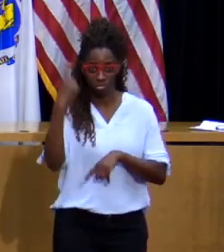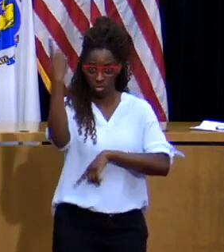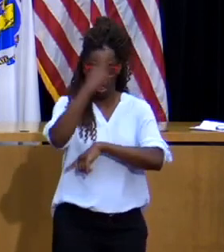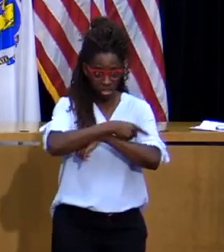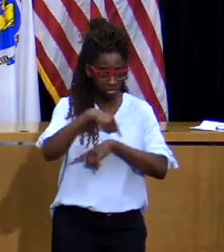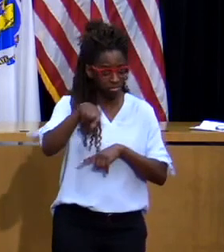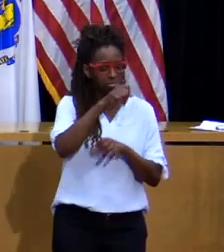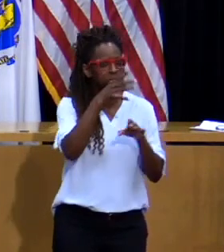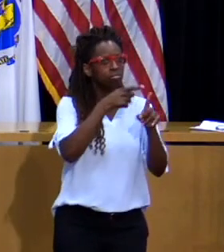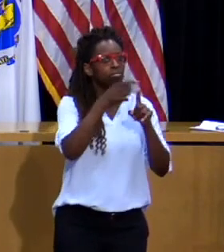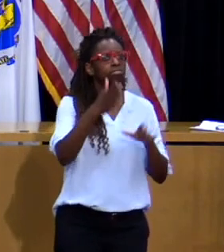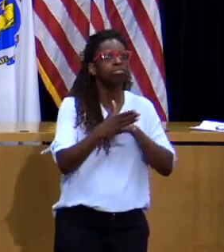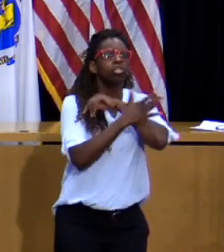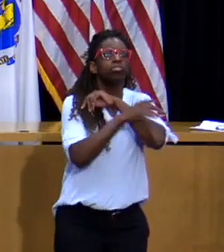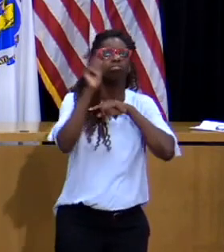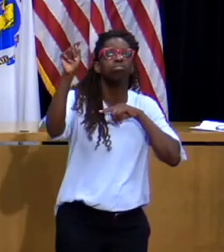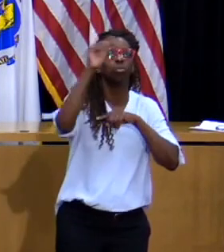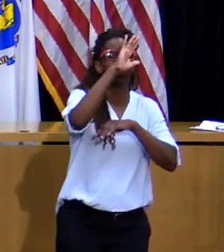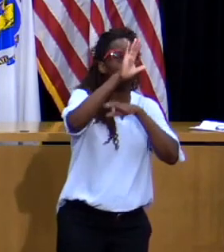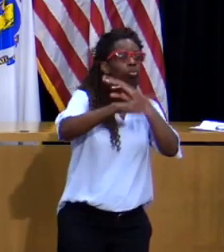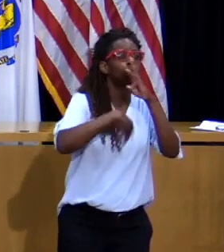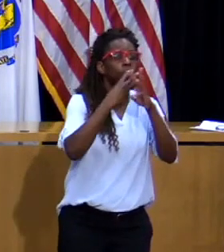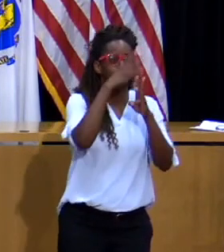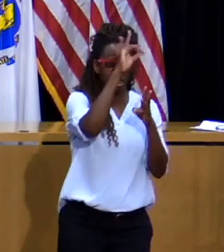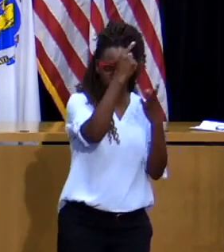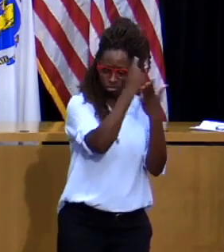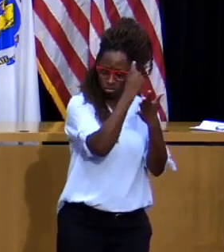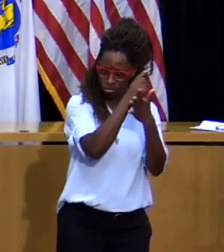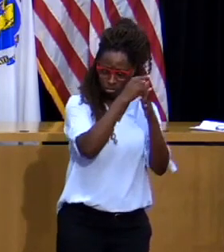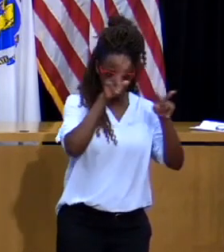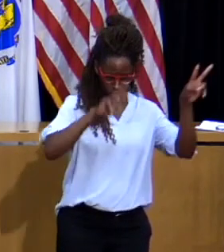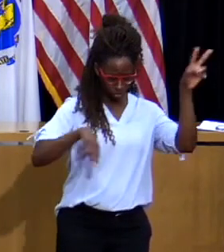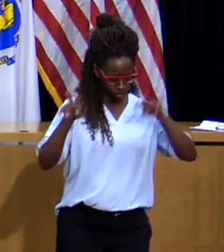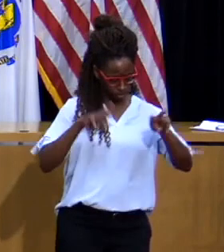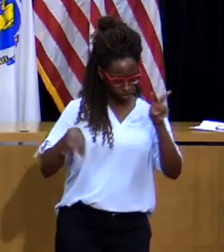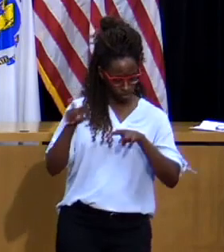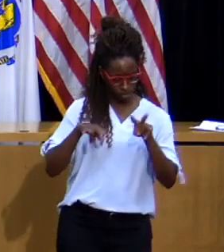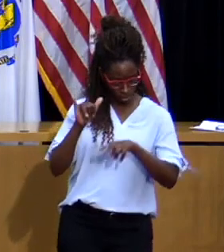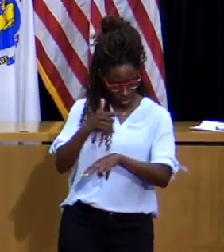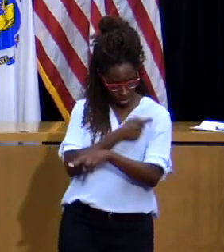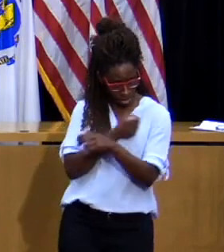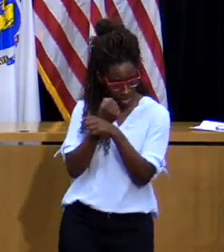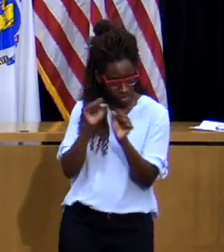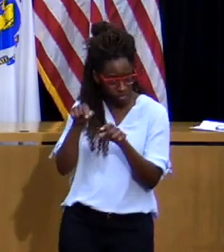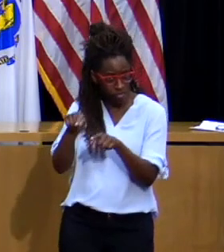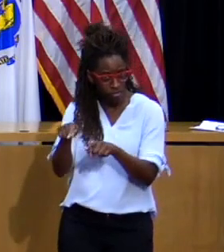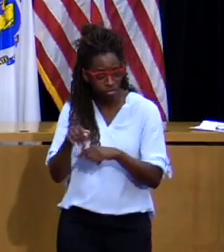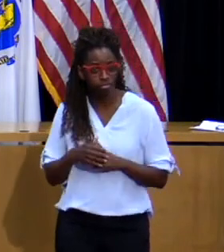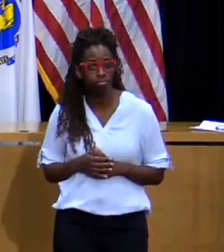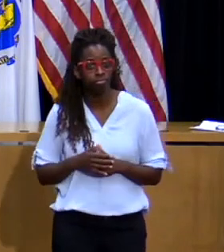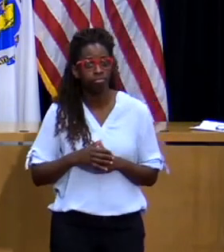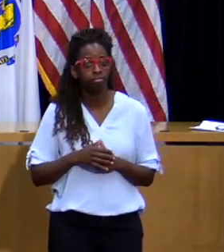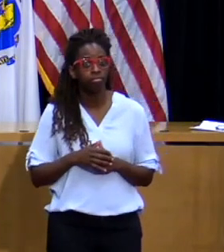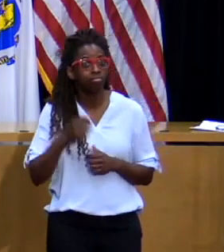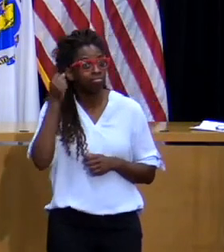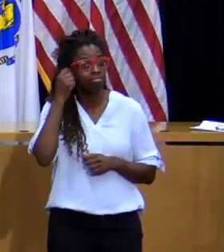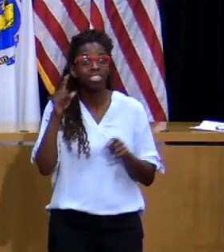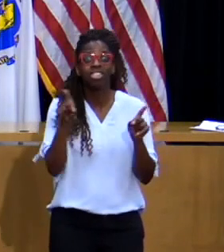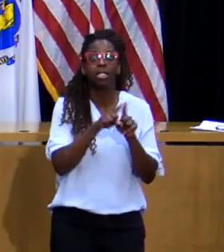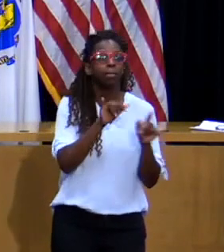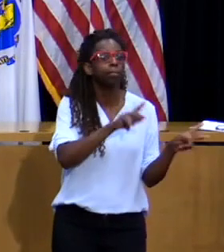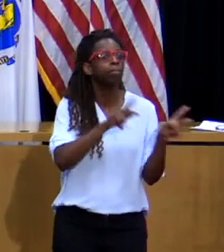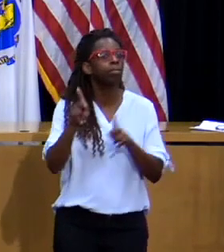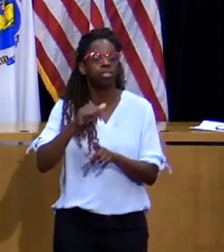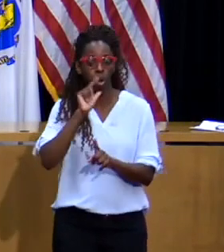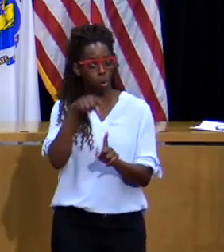around the world, and the same will very much be true for vaccinations. That as the data is being released now on each of the